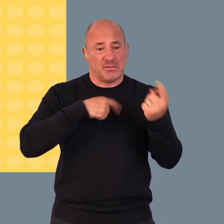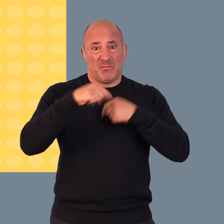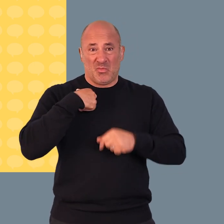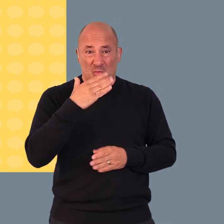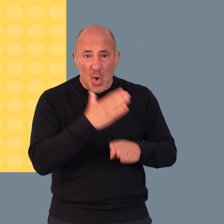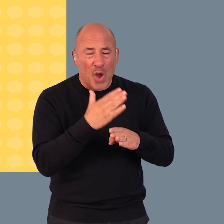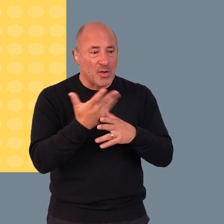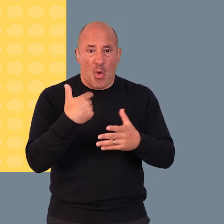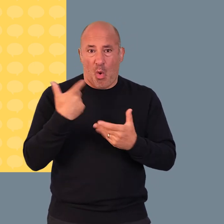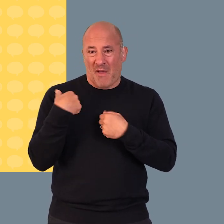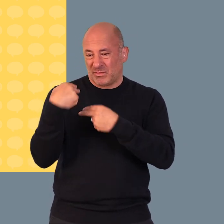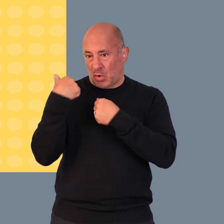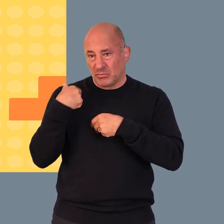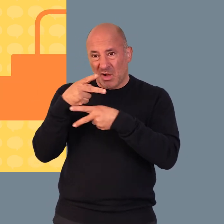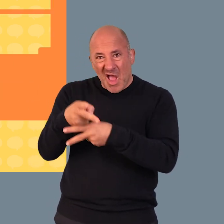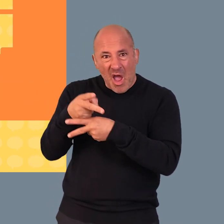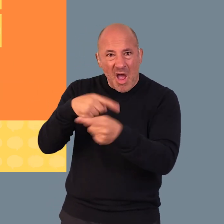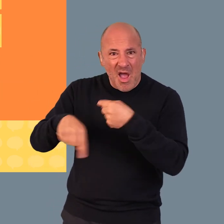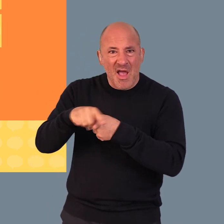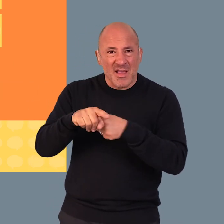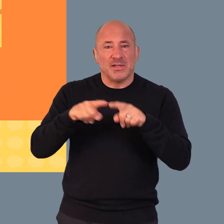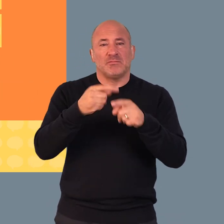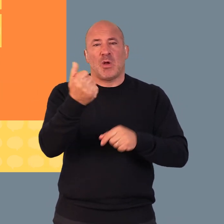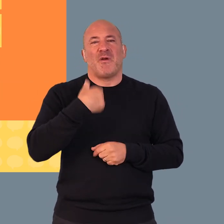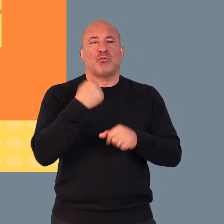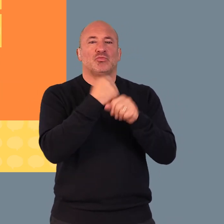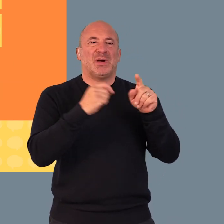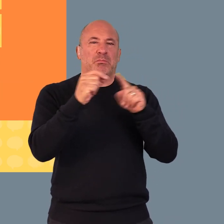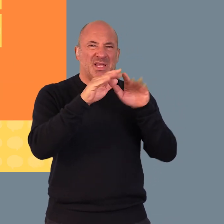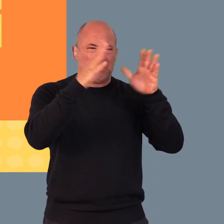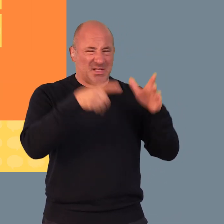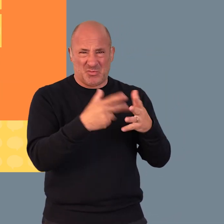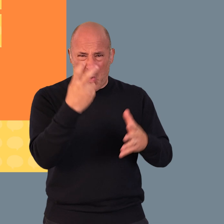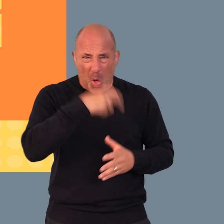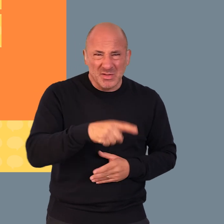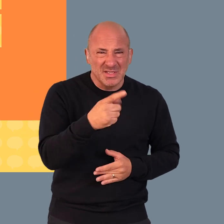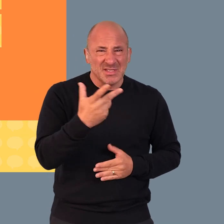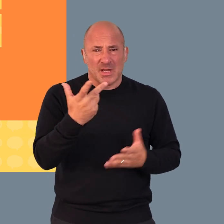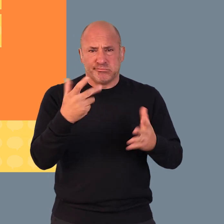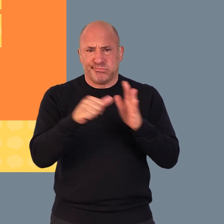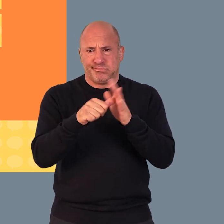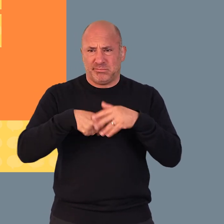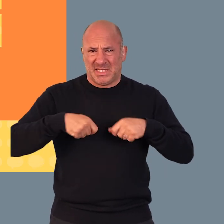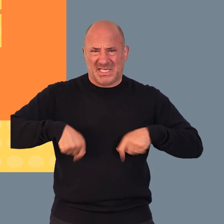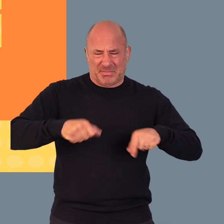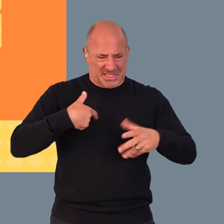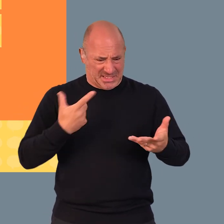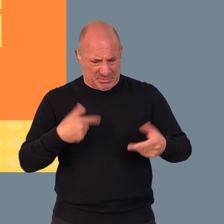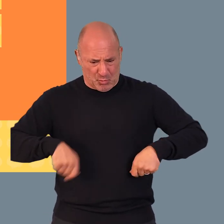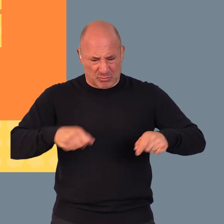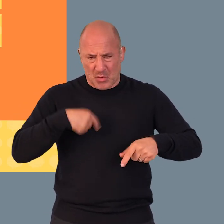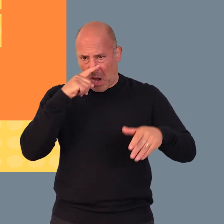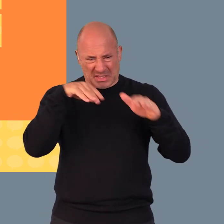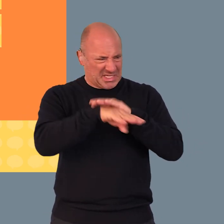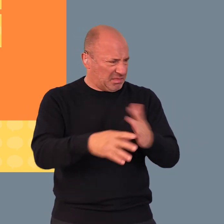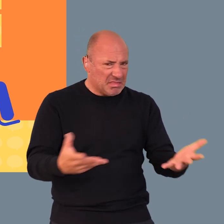for people who are working or have caring responsibilities. We've also heard that some of our surgery buildings are old, and there are sometimes issues